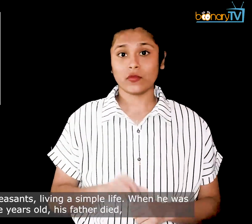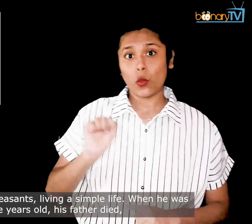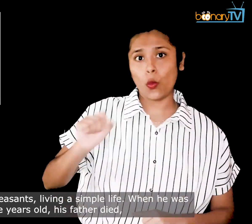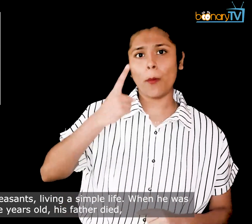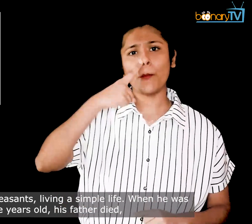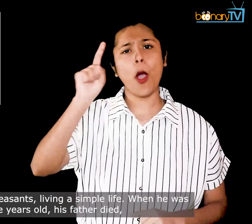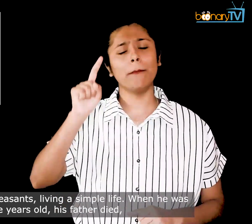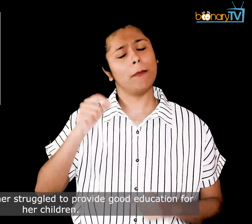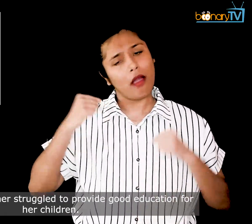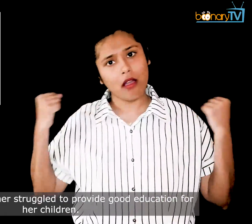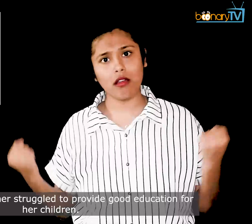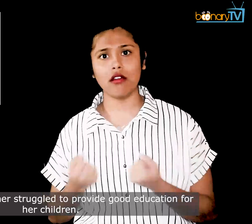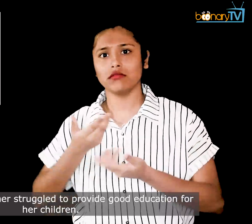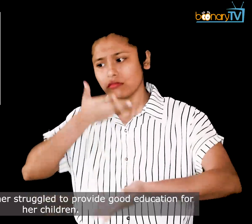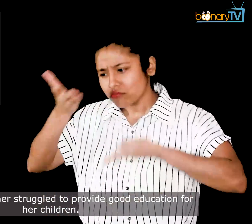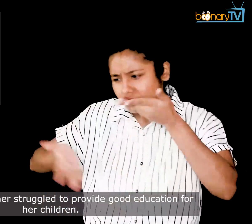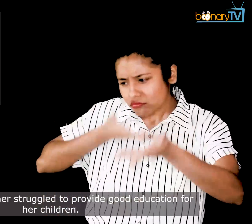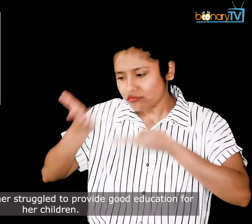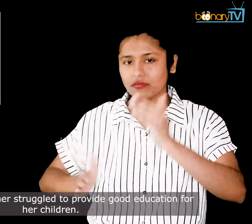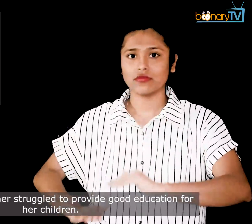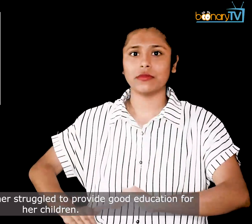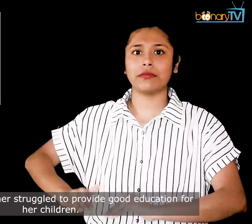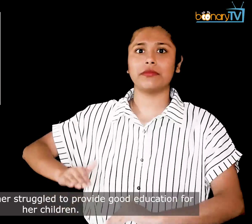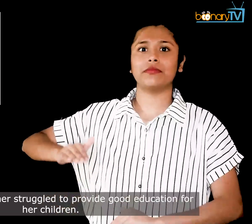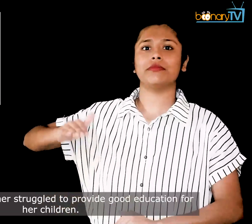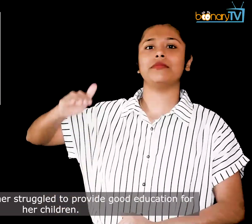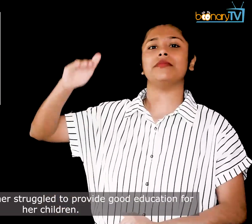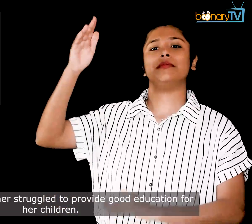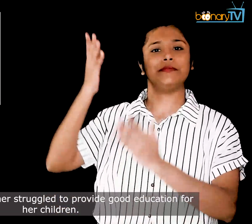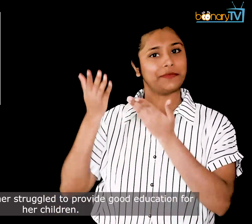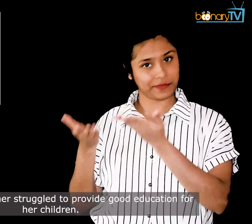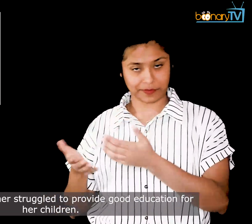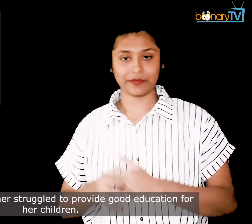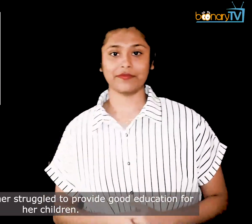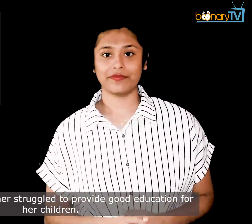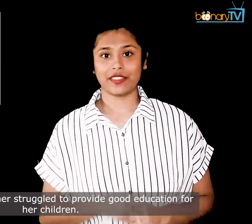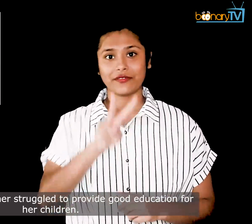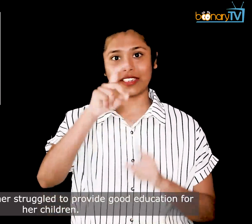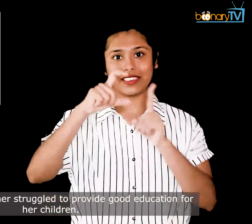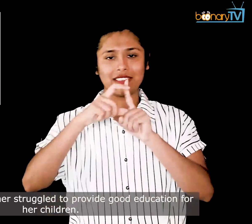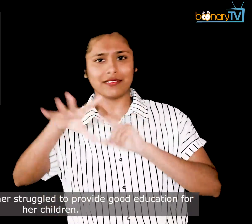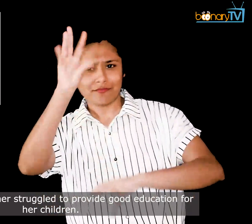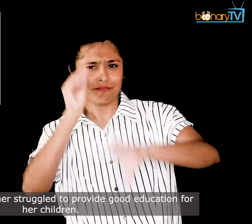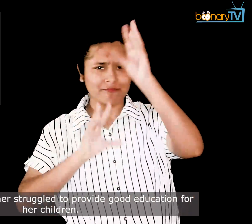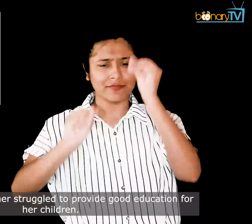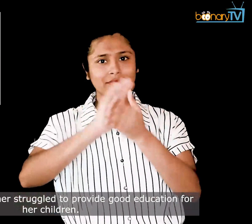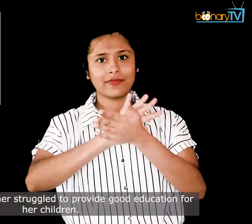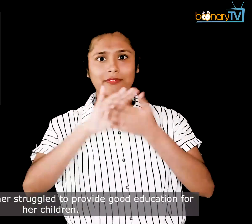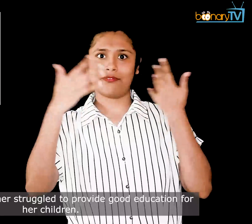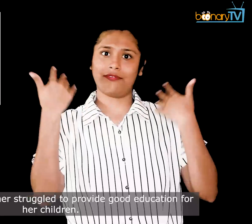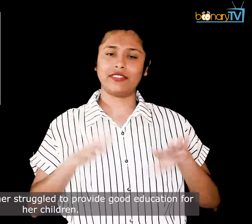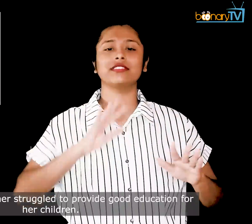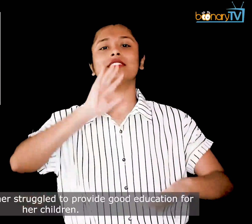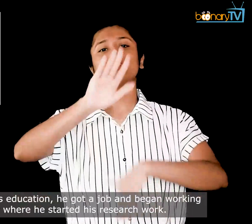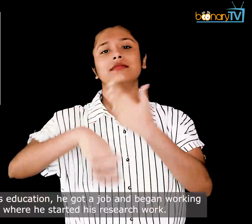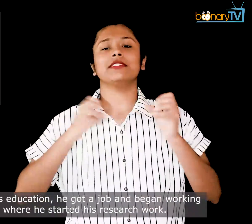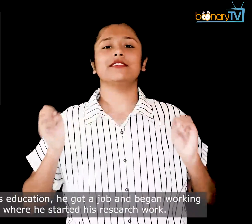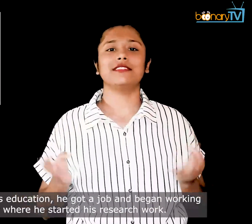died. After which, his mother struggled to provide good education for her children. After he